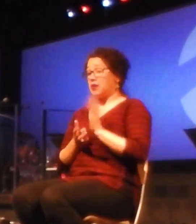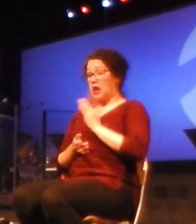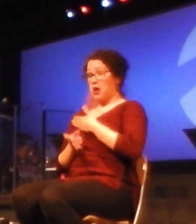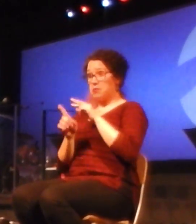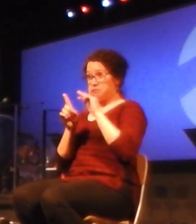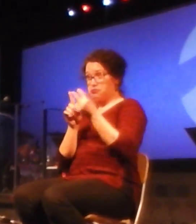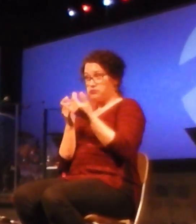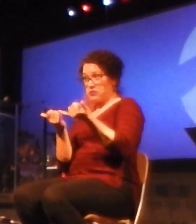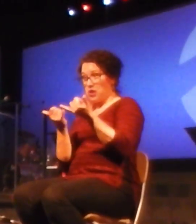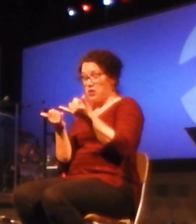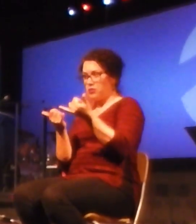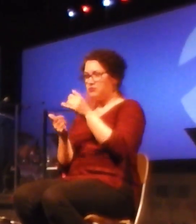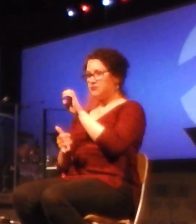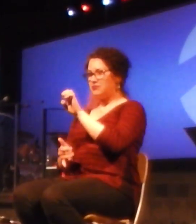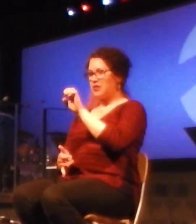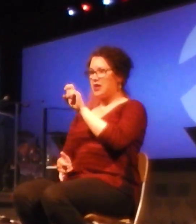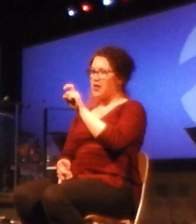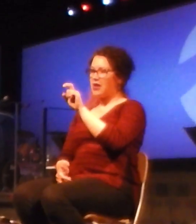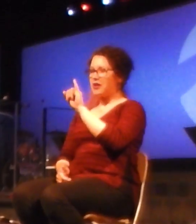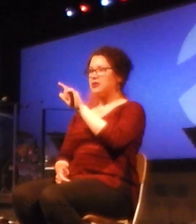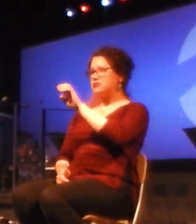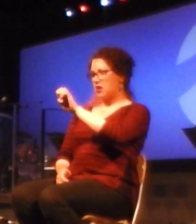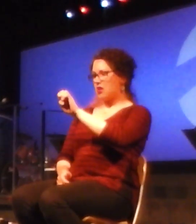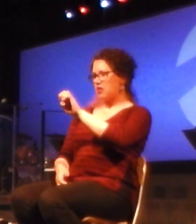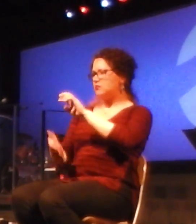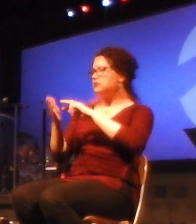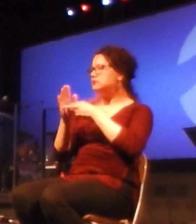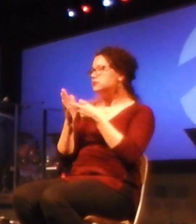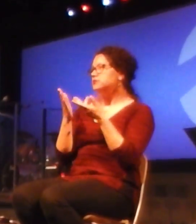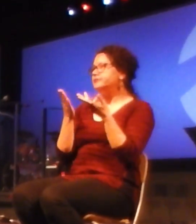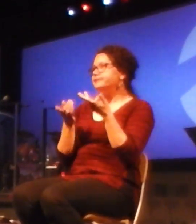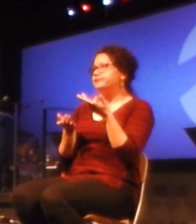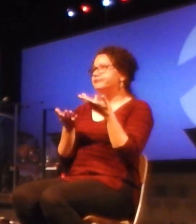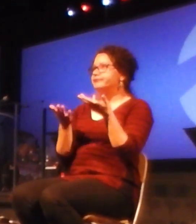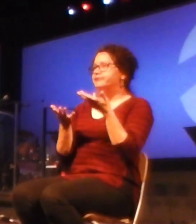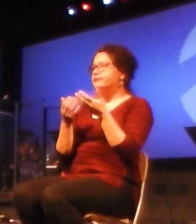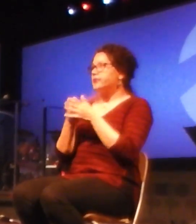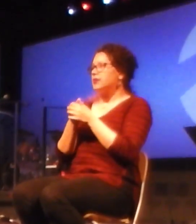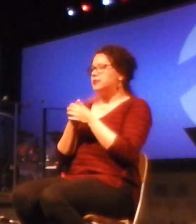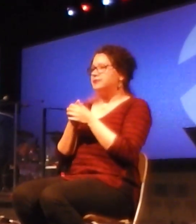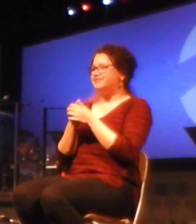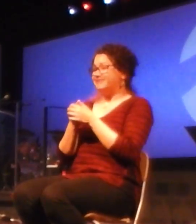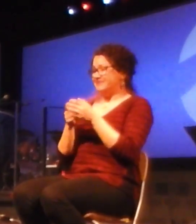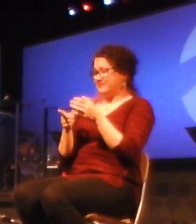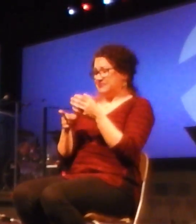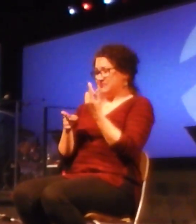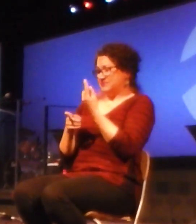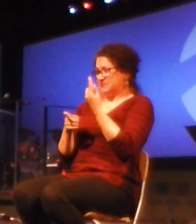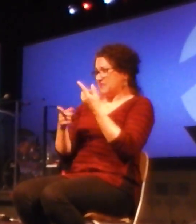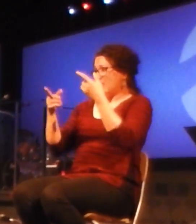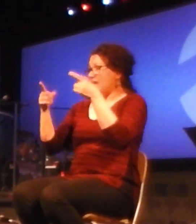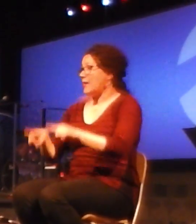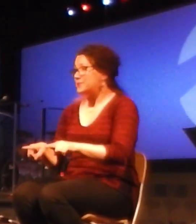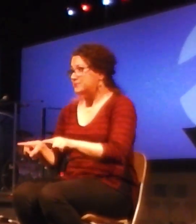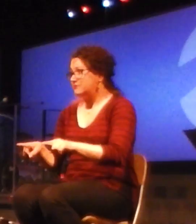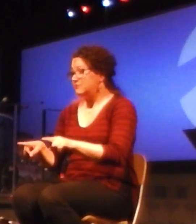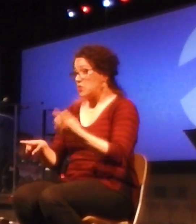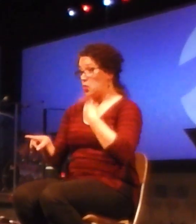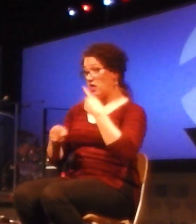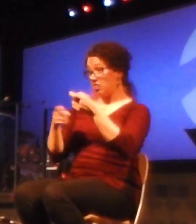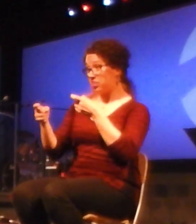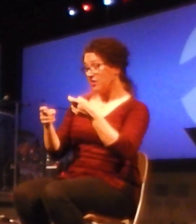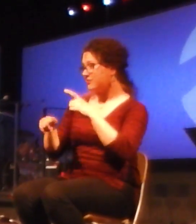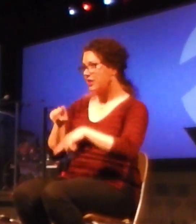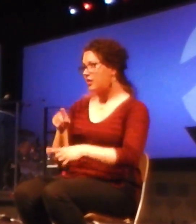I would say that exile is sometimes it's something that just happens to us. Sometimes we can't